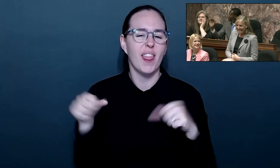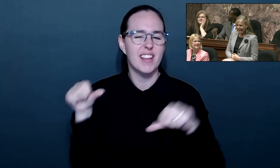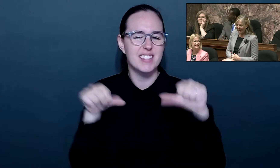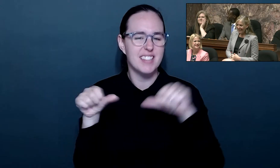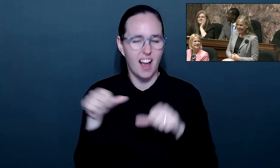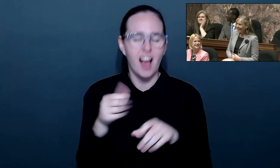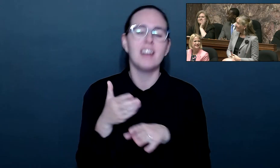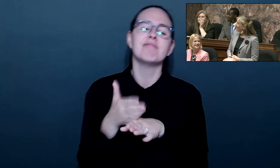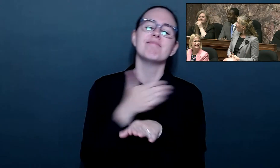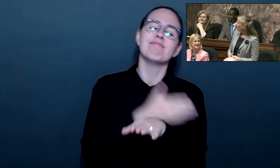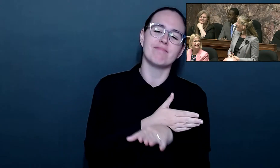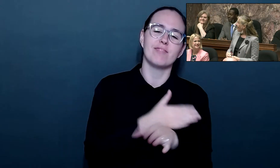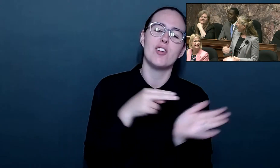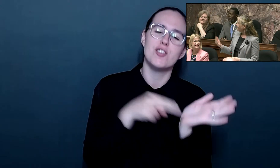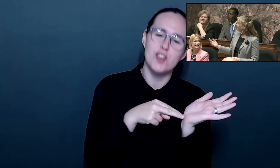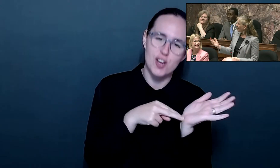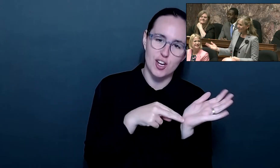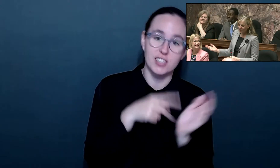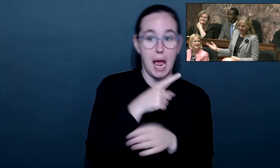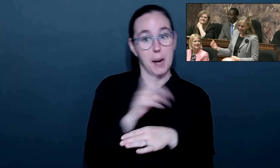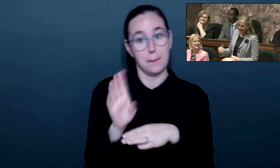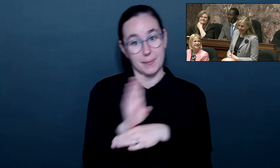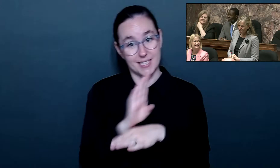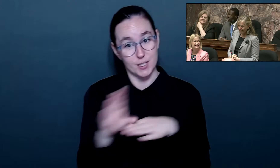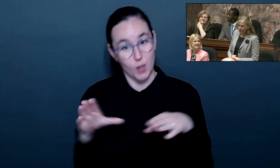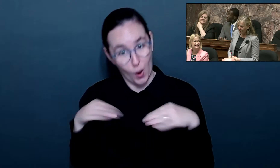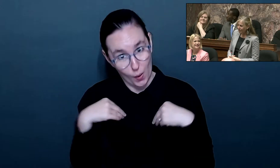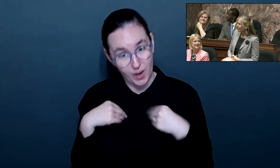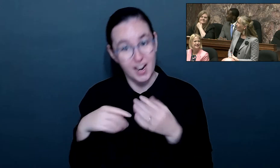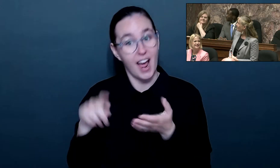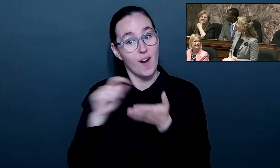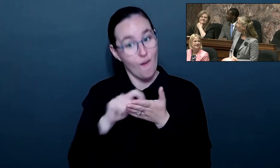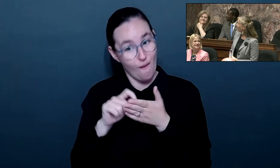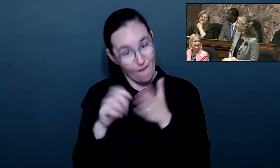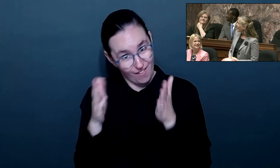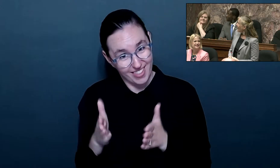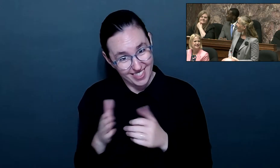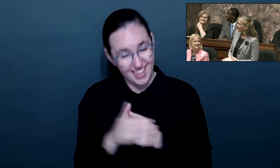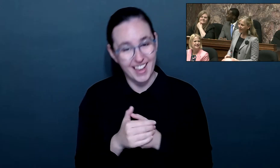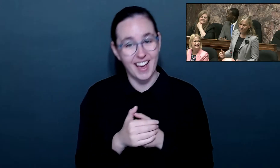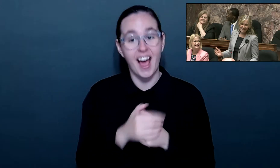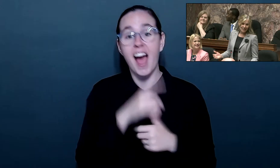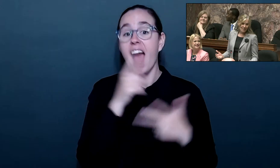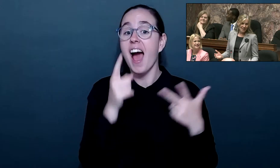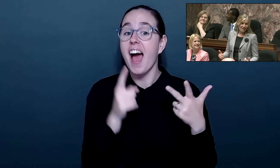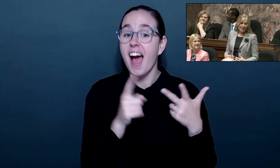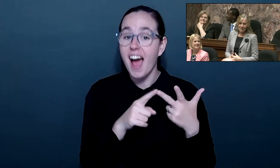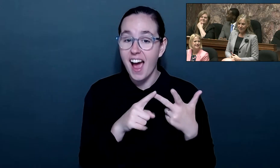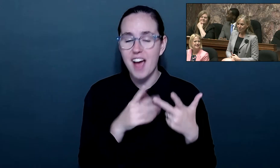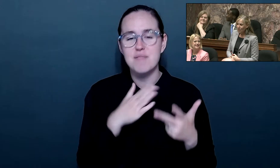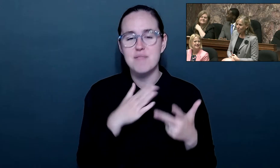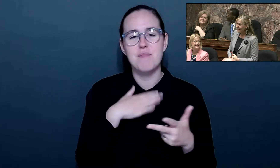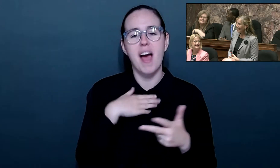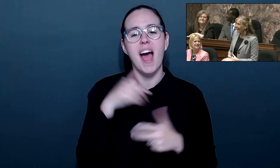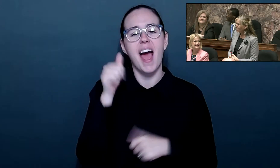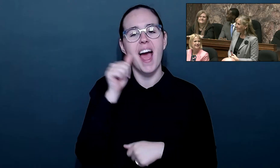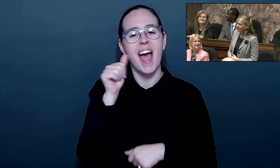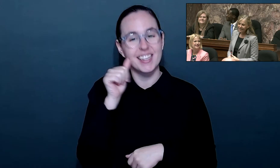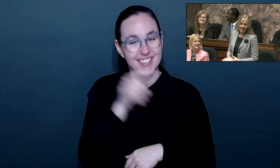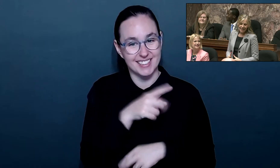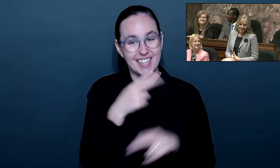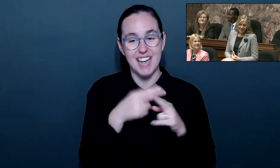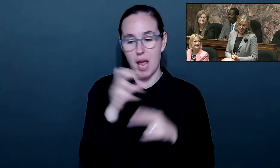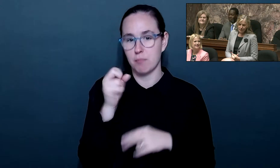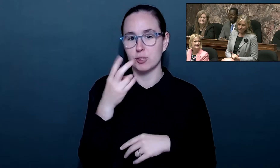author. And my aunt as well, Sheila Whitaker, who's here, another inspiring family member who was